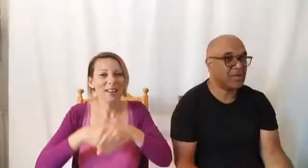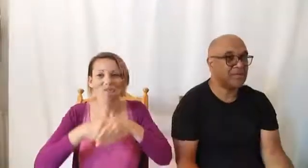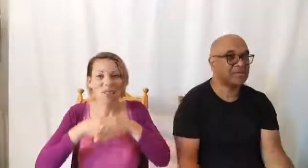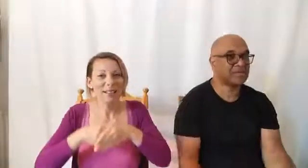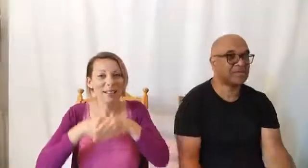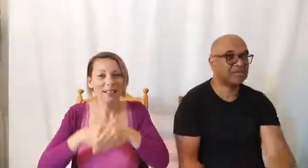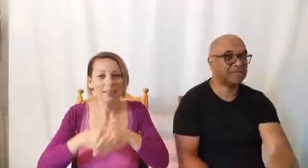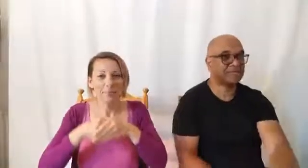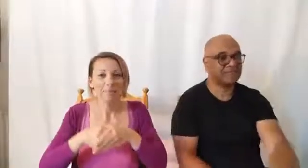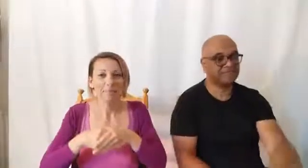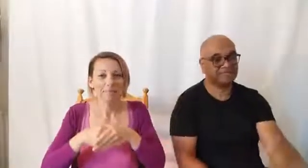once.